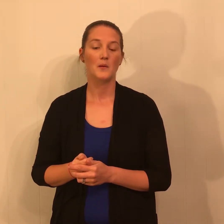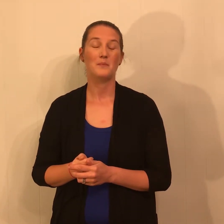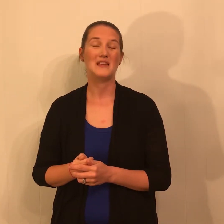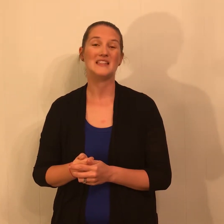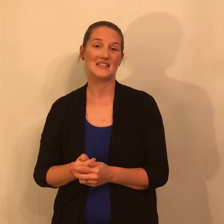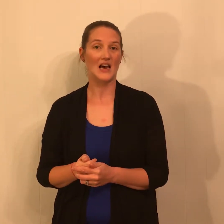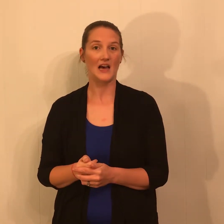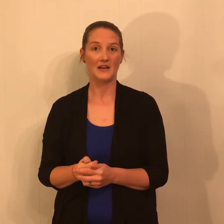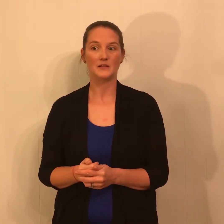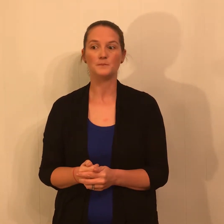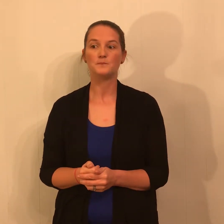Beside.